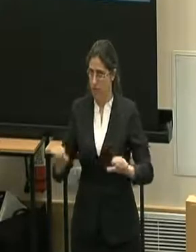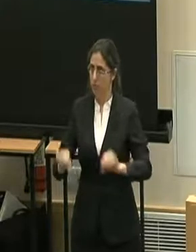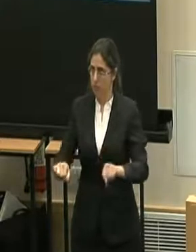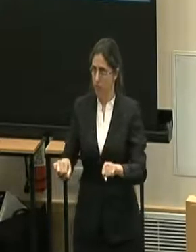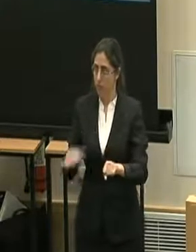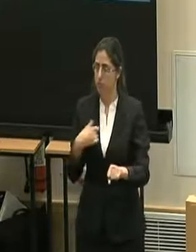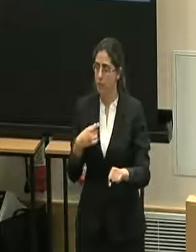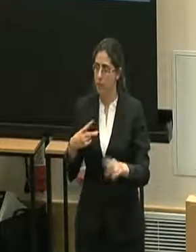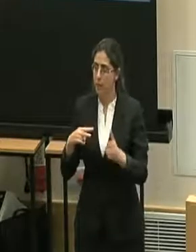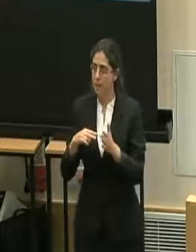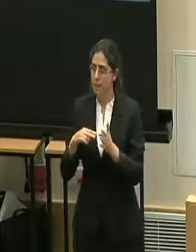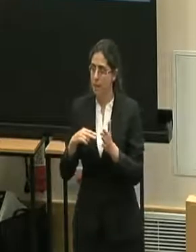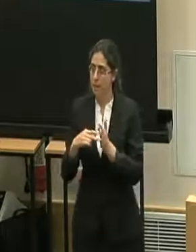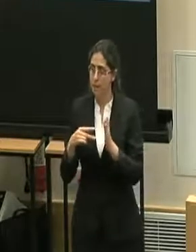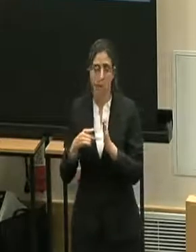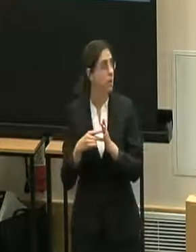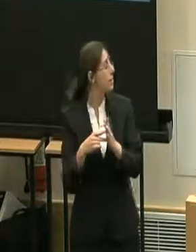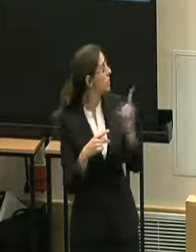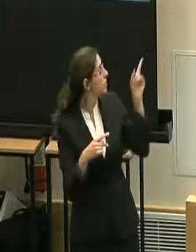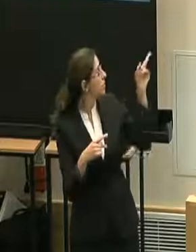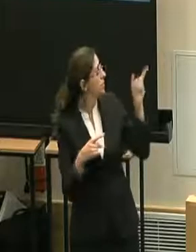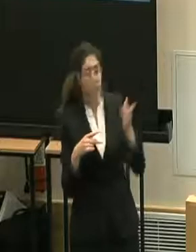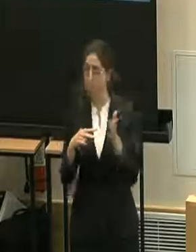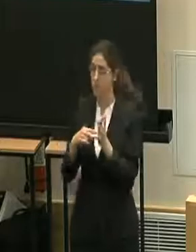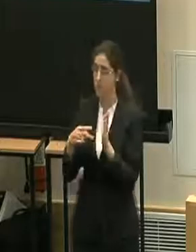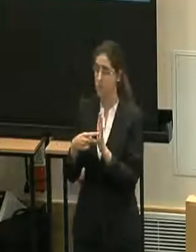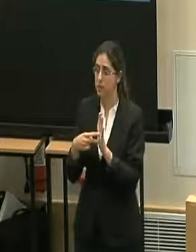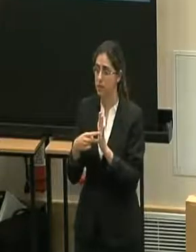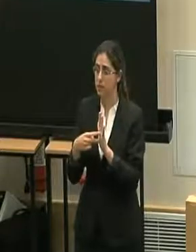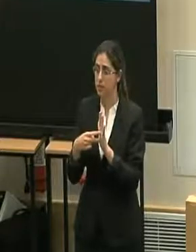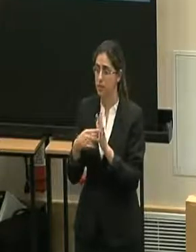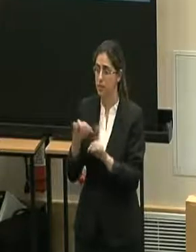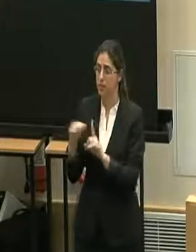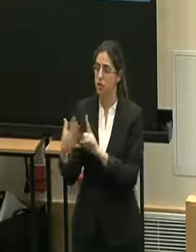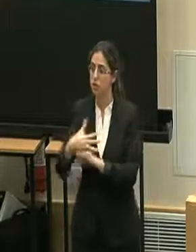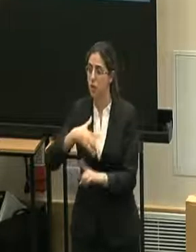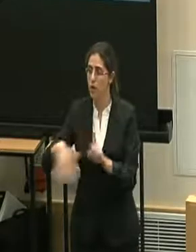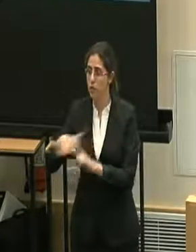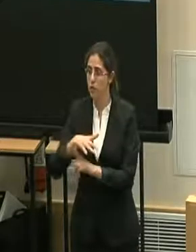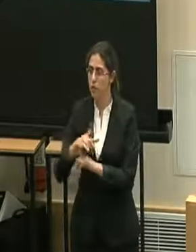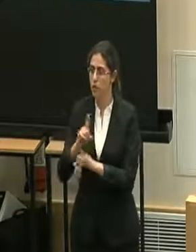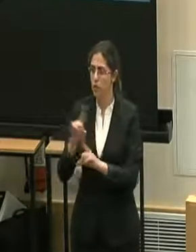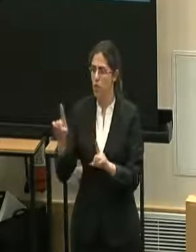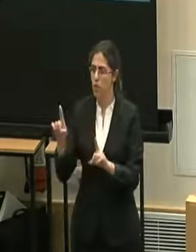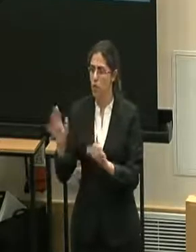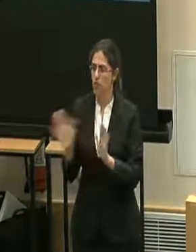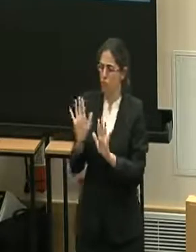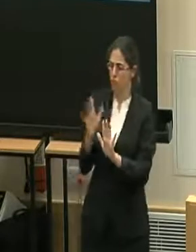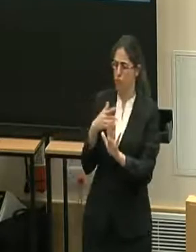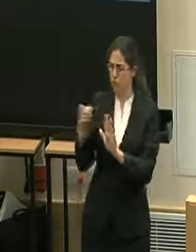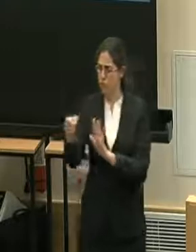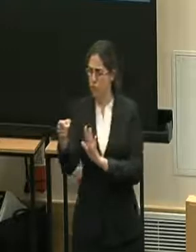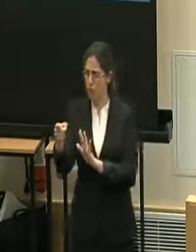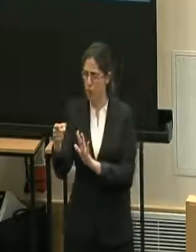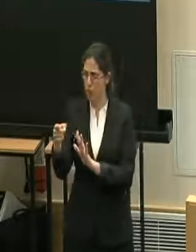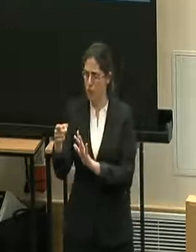means to be situated, at the least, situated in a circumstance which is not prejudicial to you